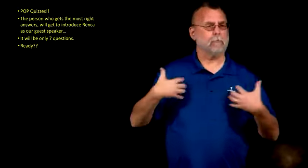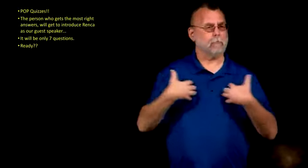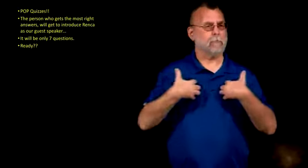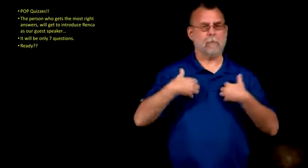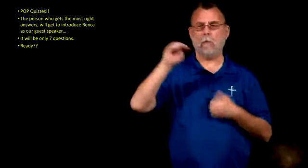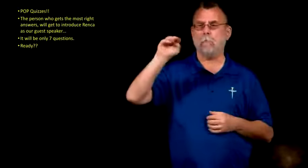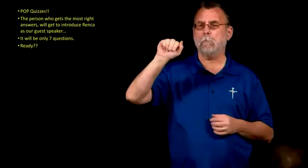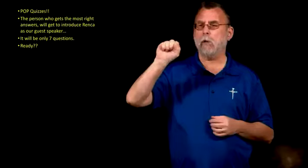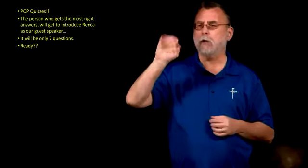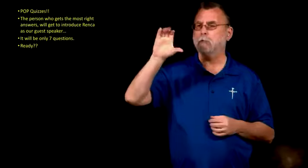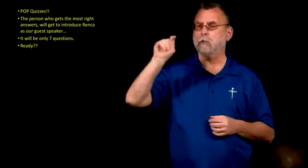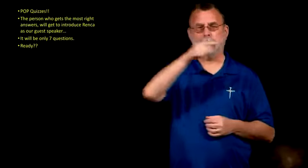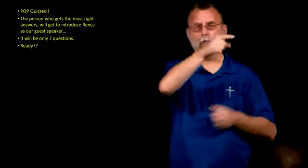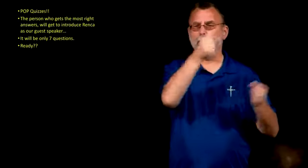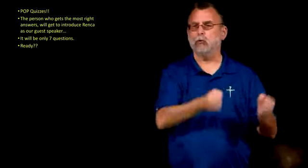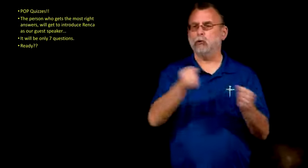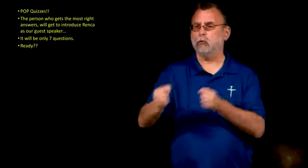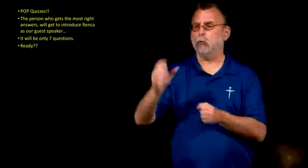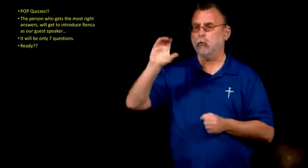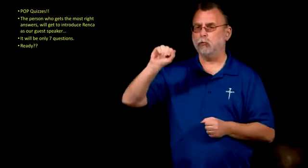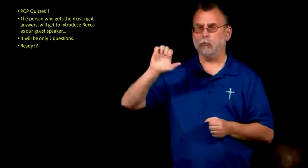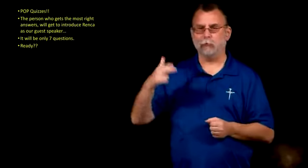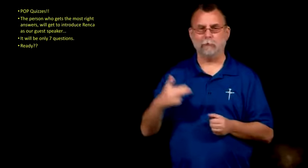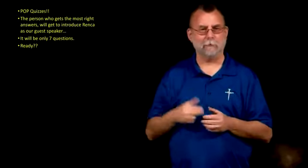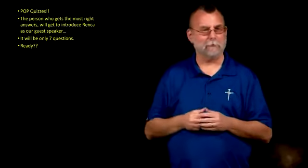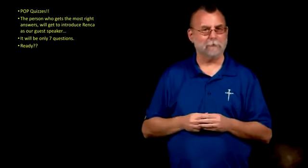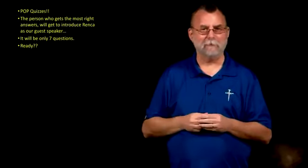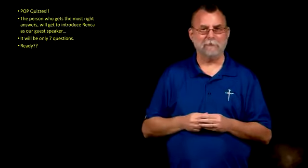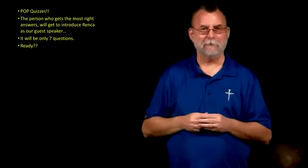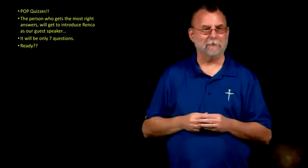So does anybody know the name of the animal?